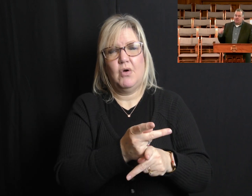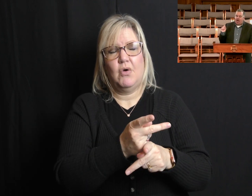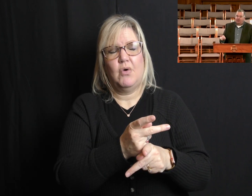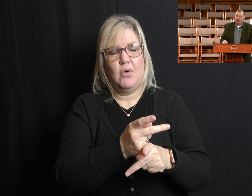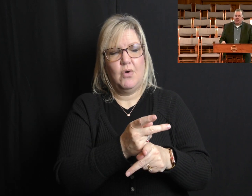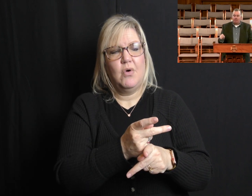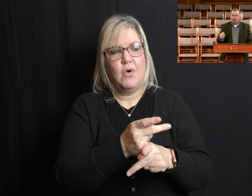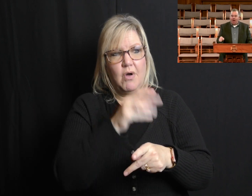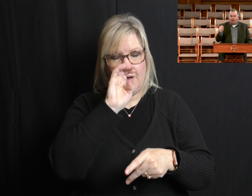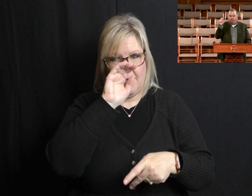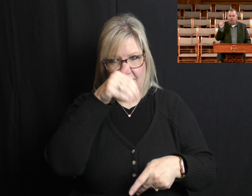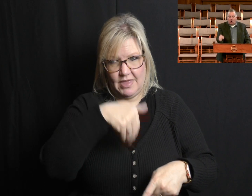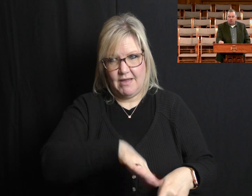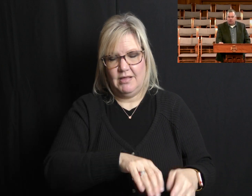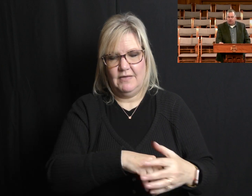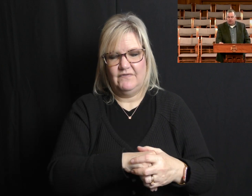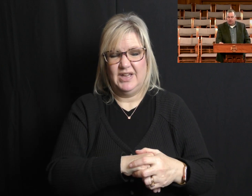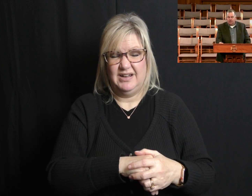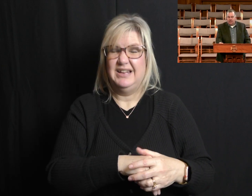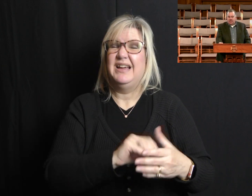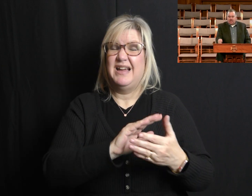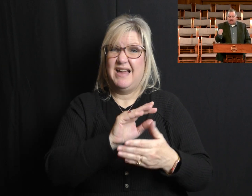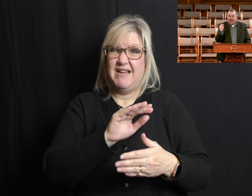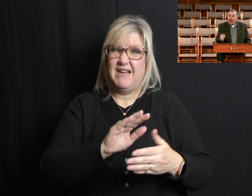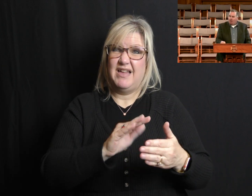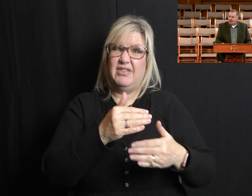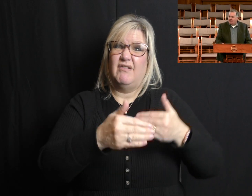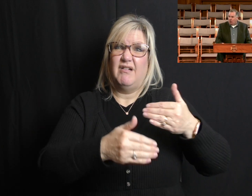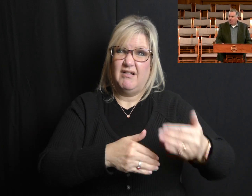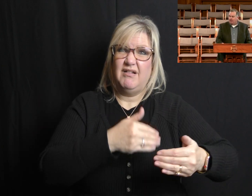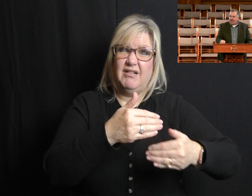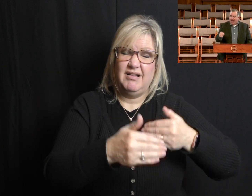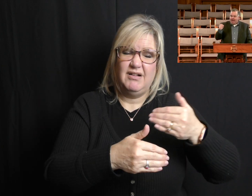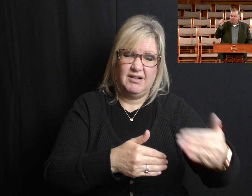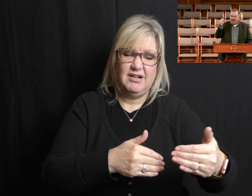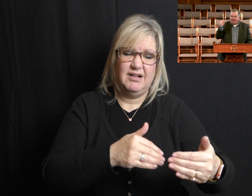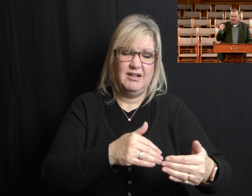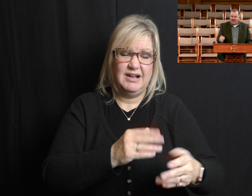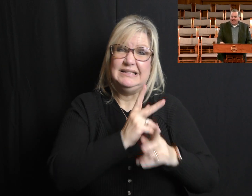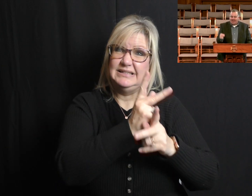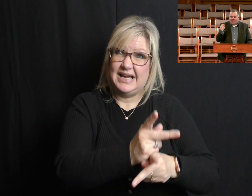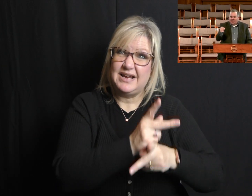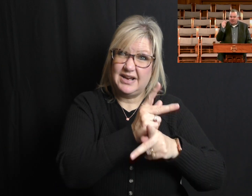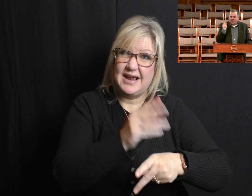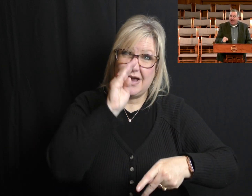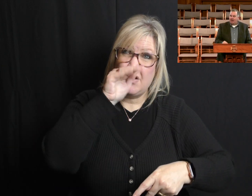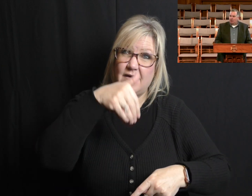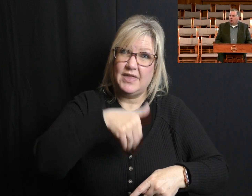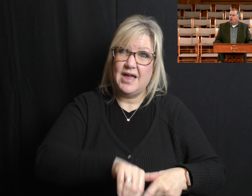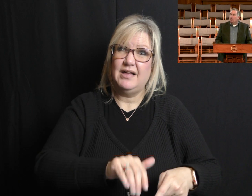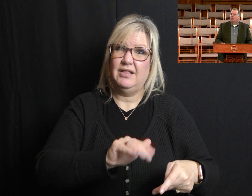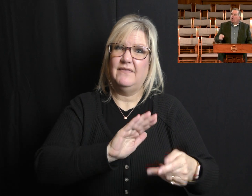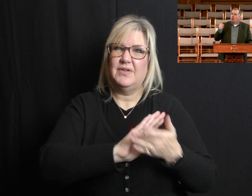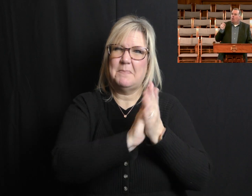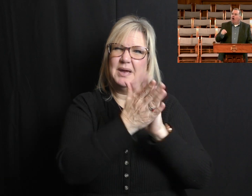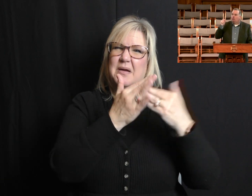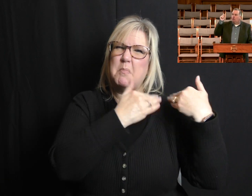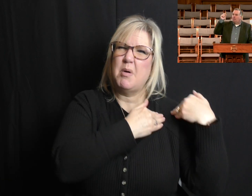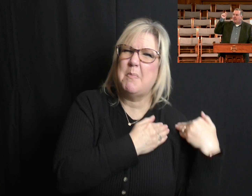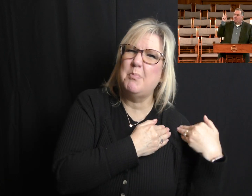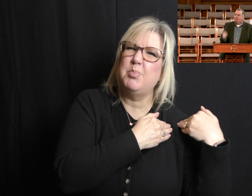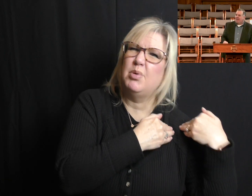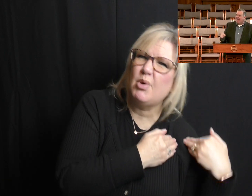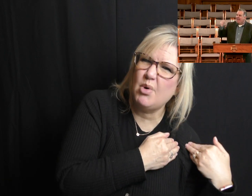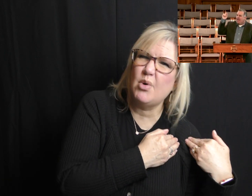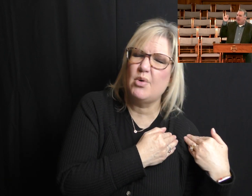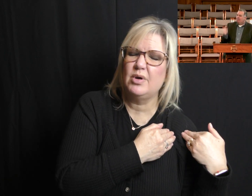became nothing but a burden. Caring for it and maintaining this animal for what would